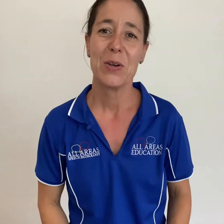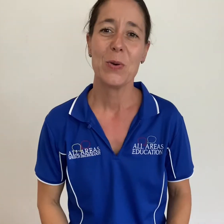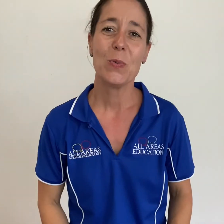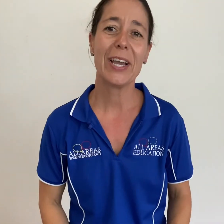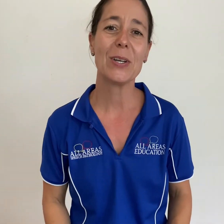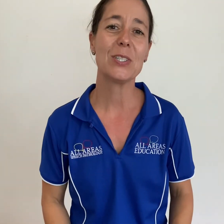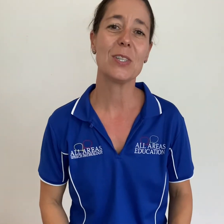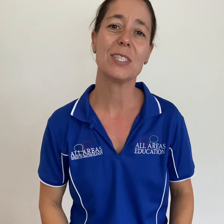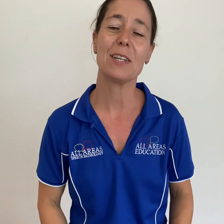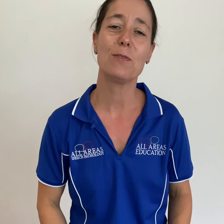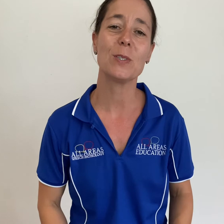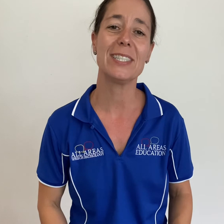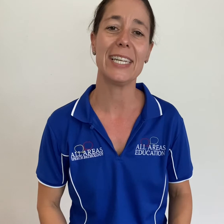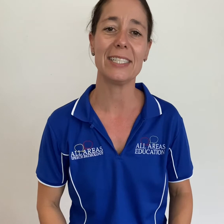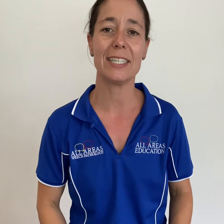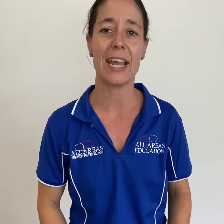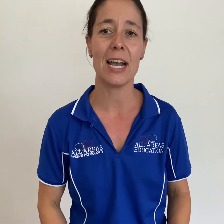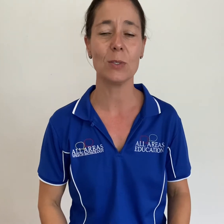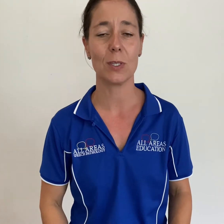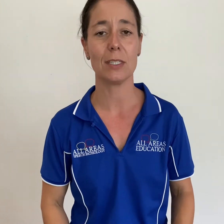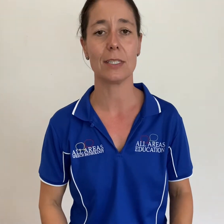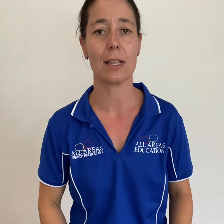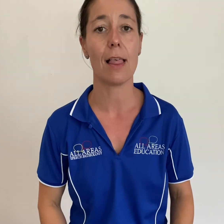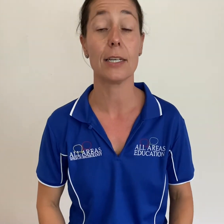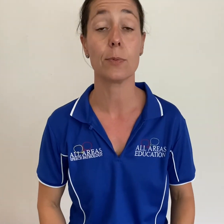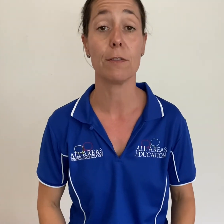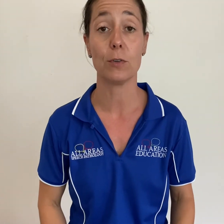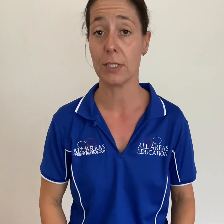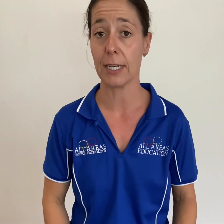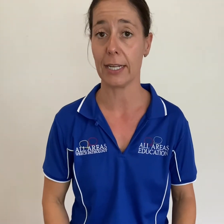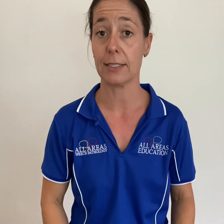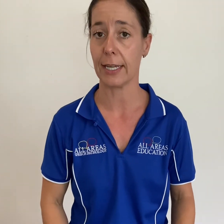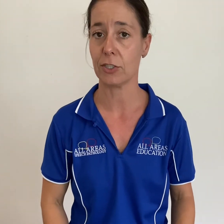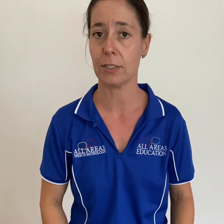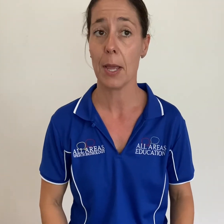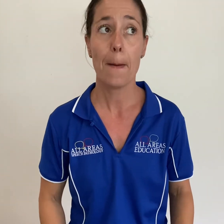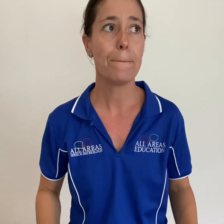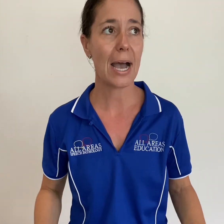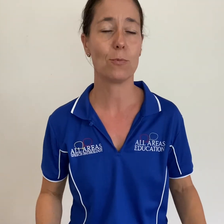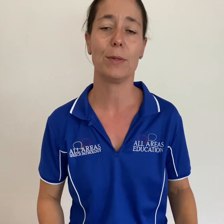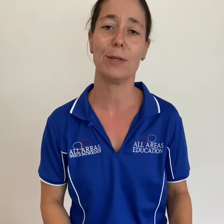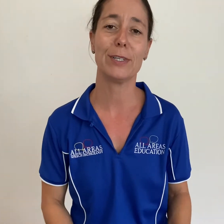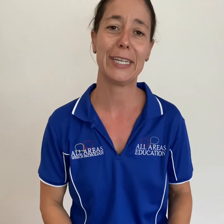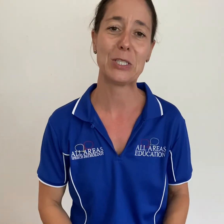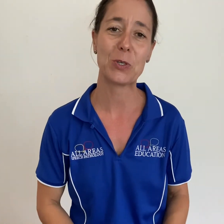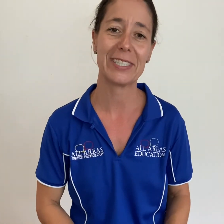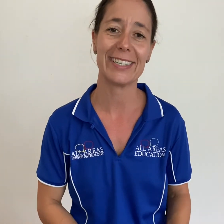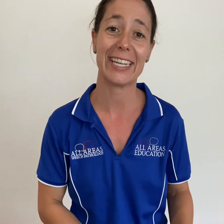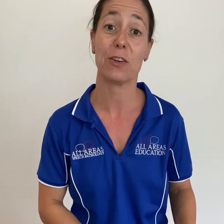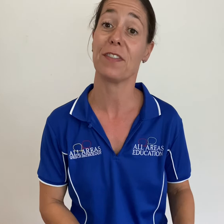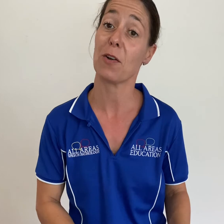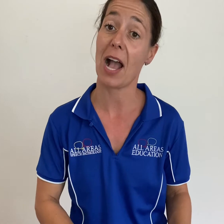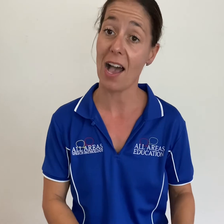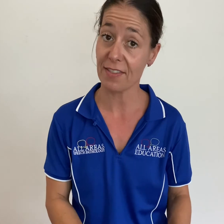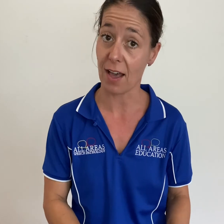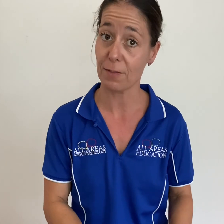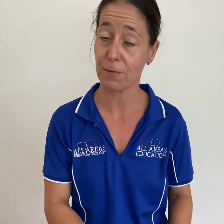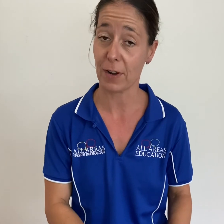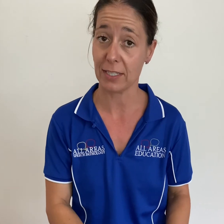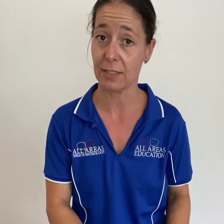We're going to do the sign for sit now. So this is the last one for today's session, but we'd be really interested to hear if there are other phrases